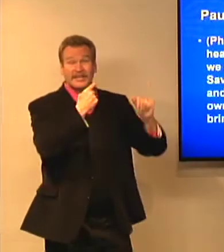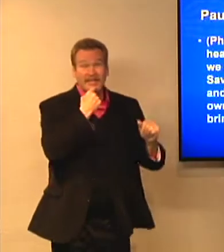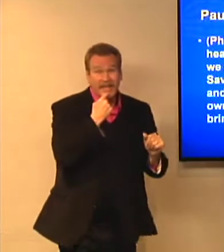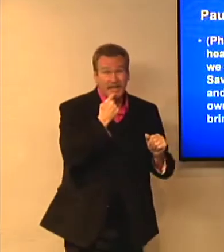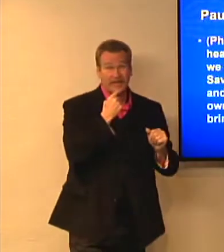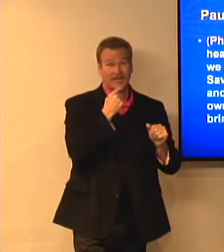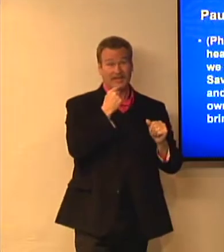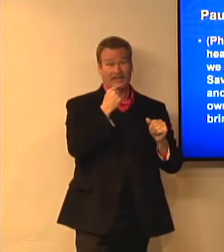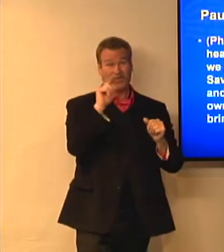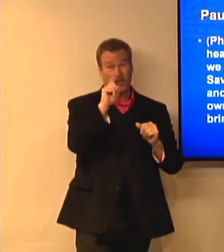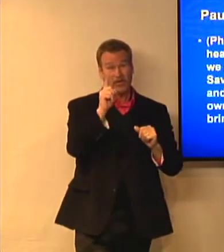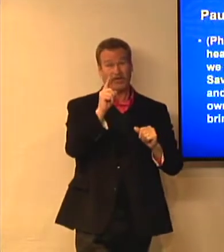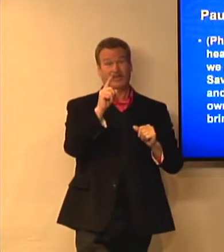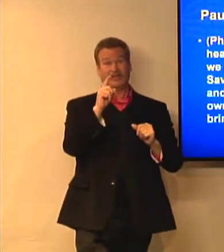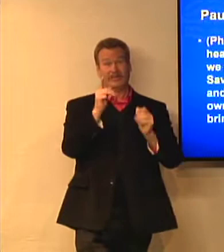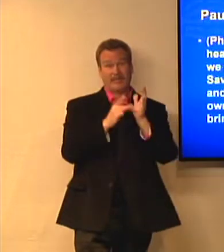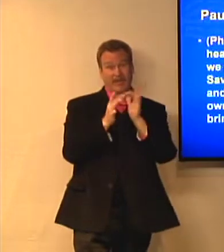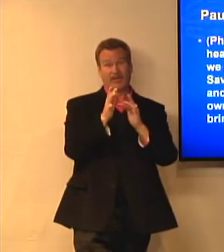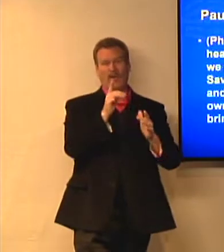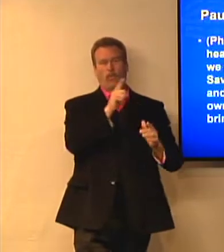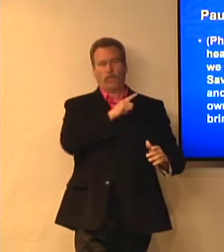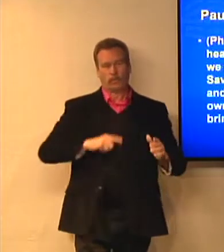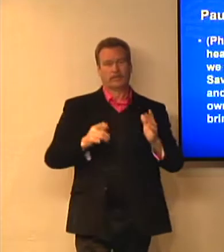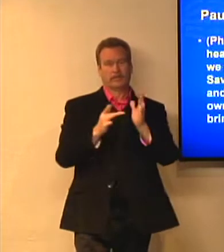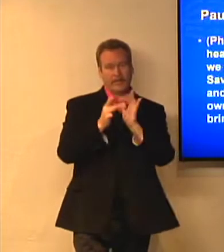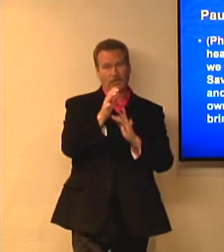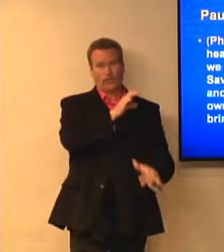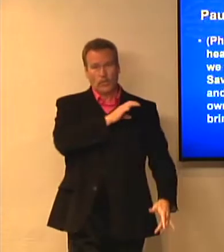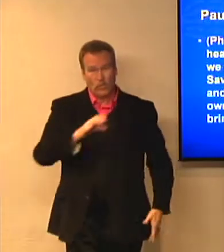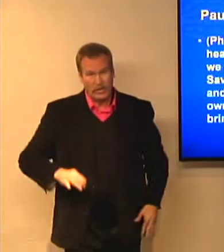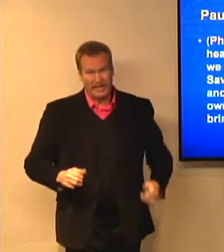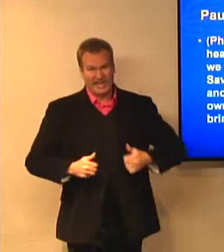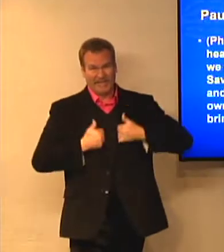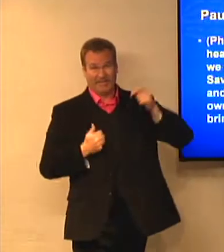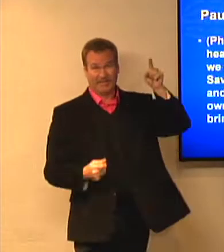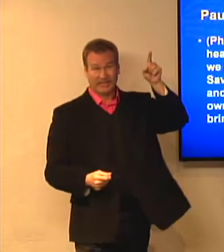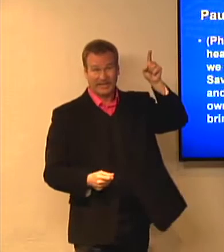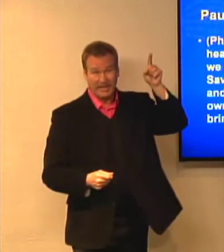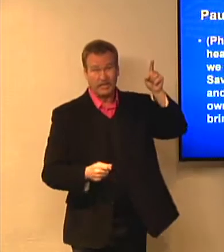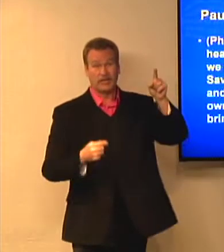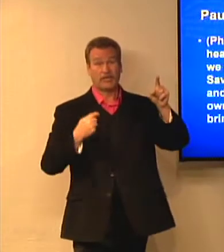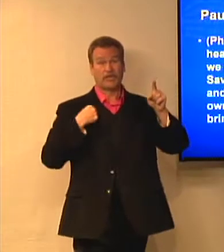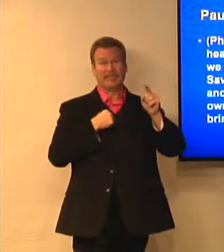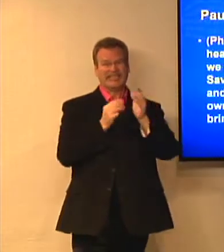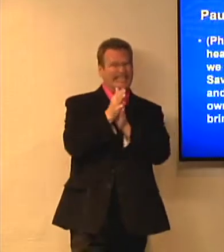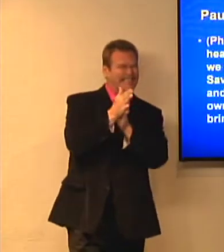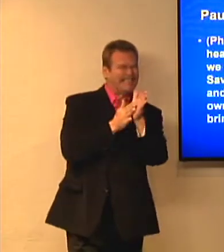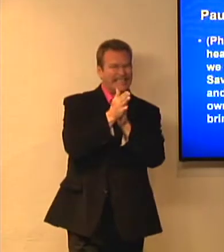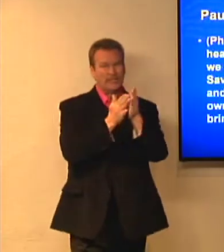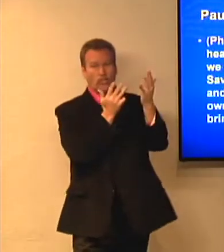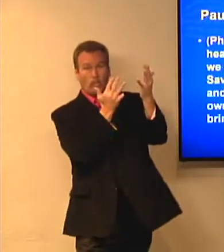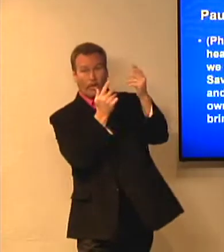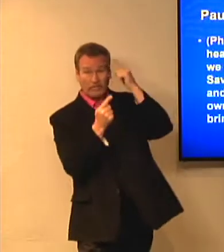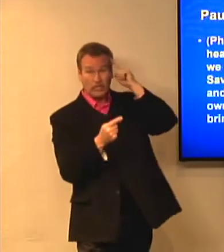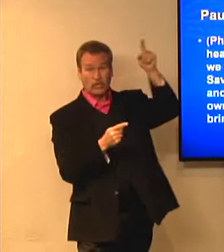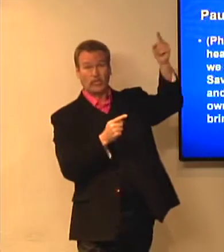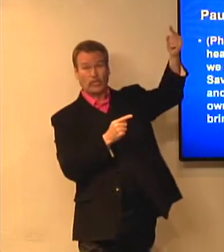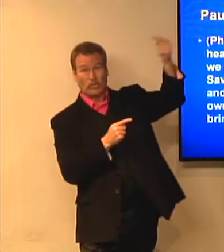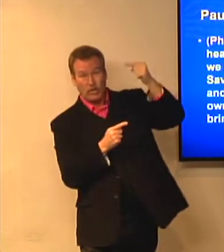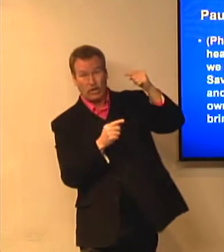take me there. It says where the Lord Jesus Christ lives, and we eagerly wait for him